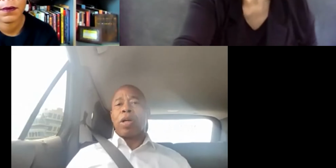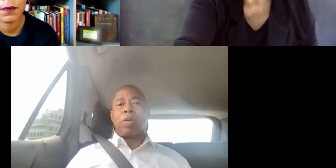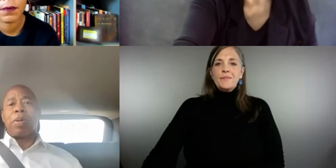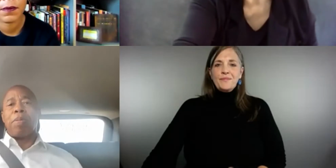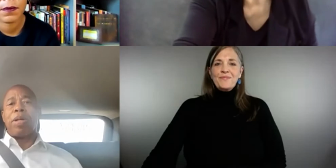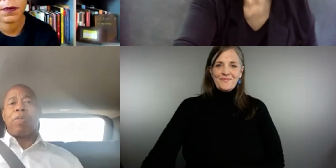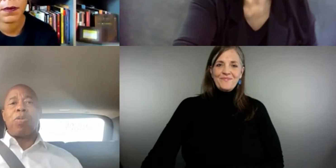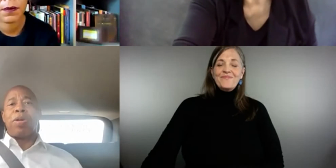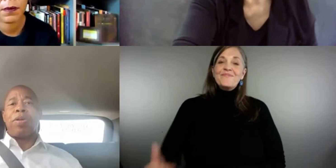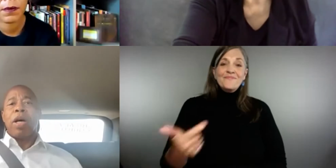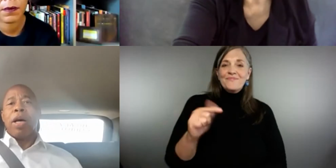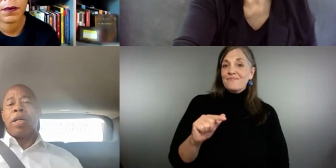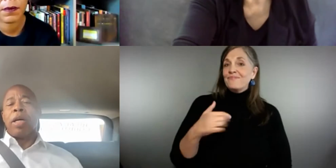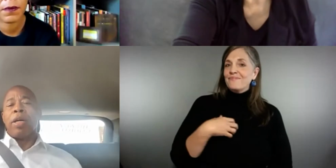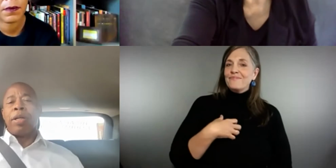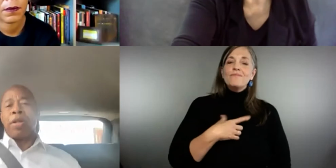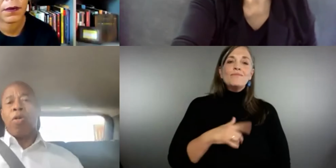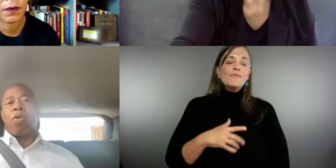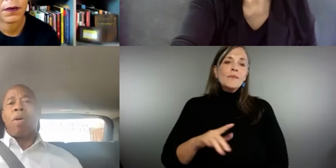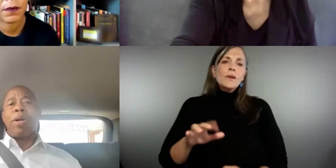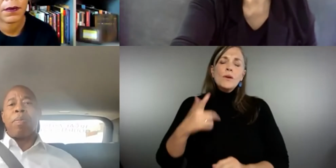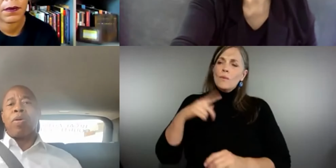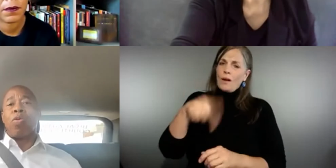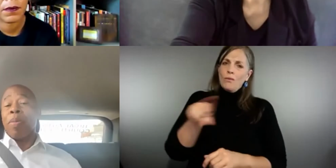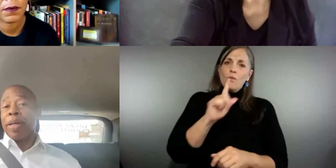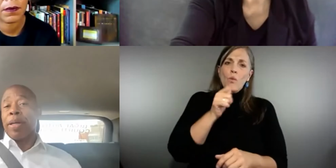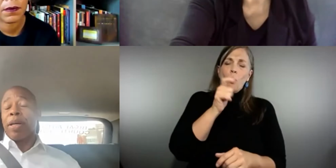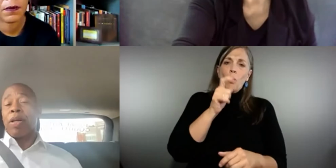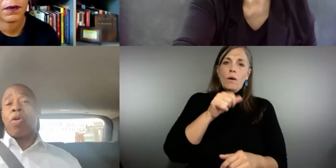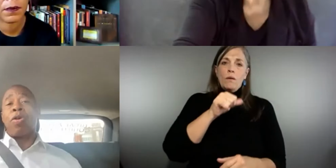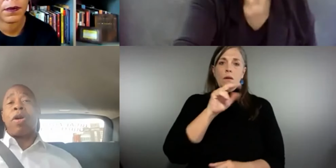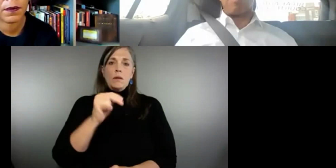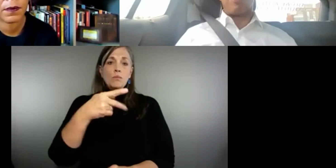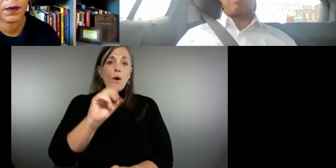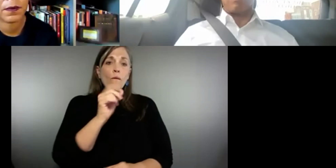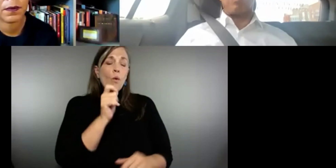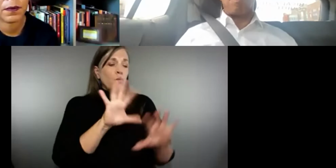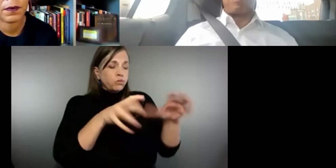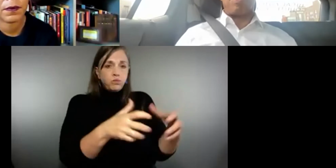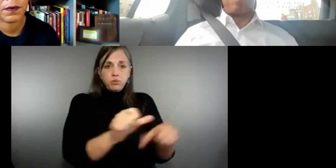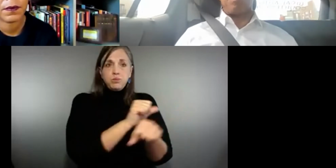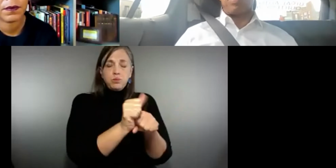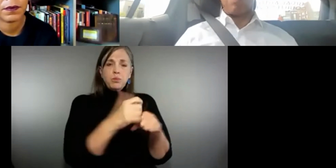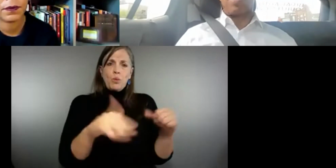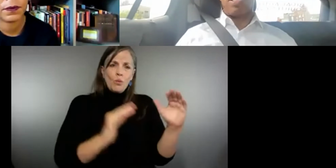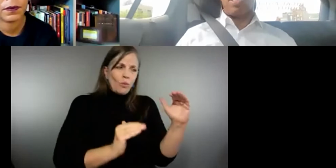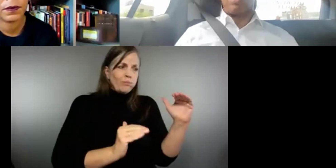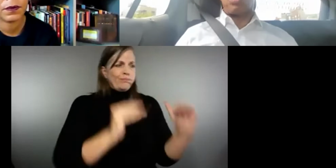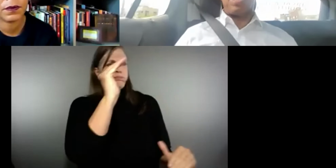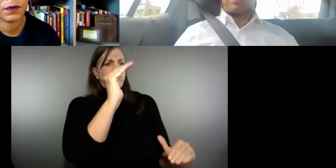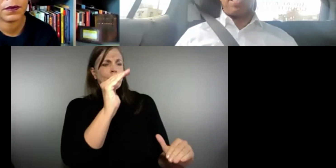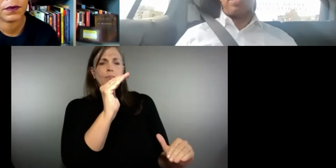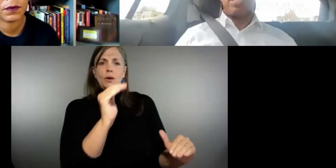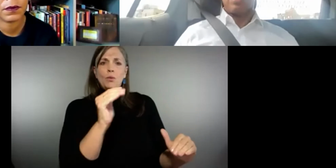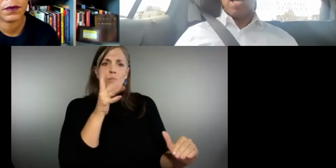trust me i'm coming up with a an overwhelming number of women and an over number of number of people of color